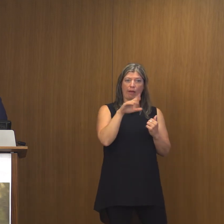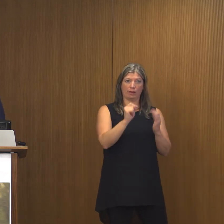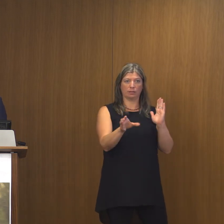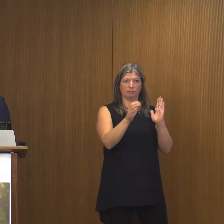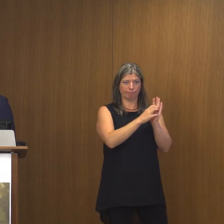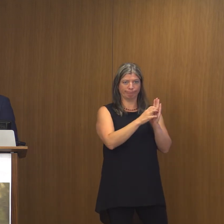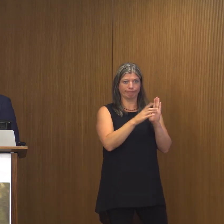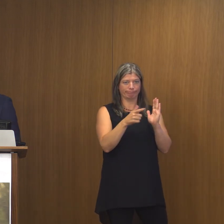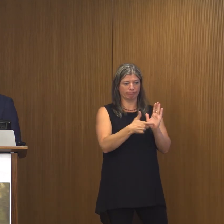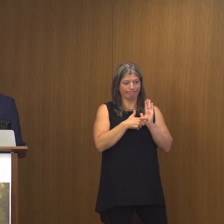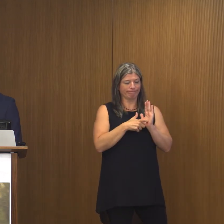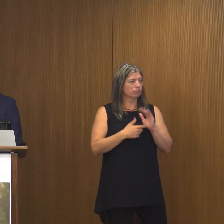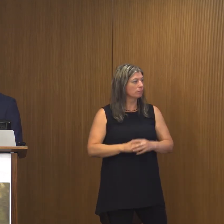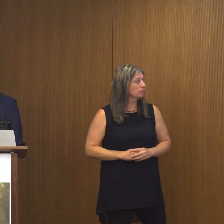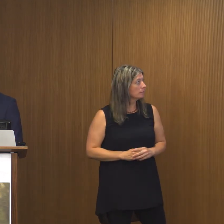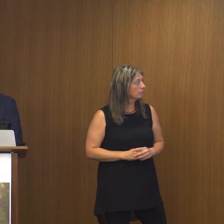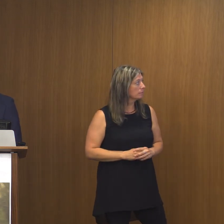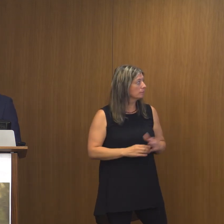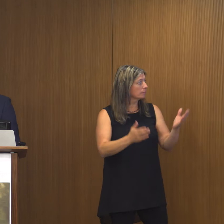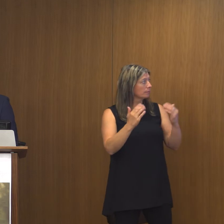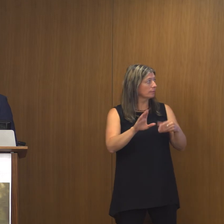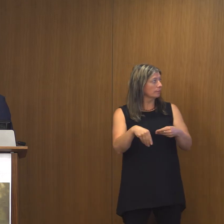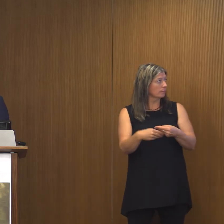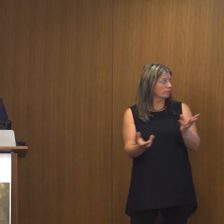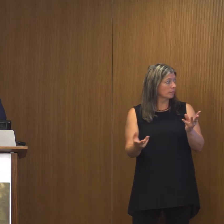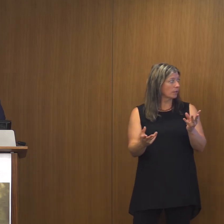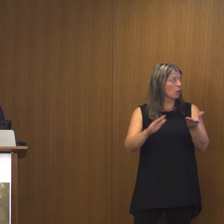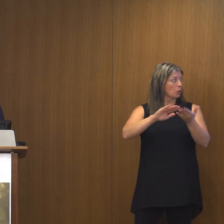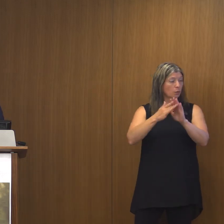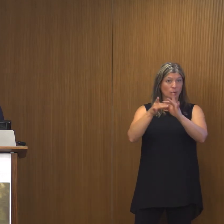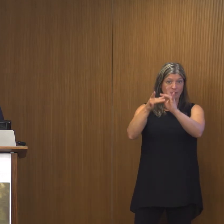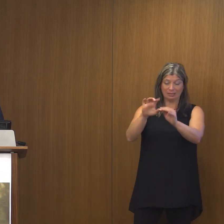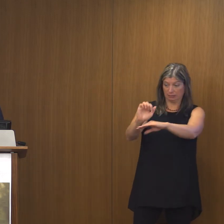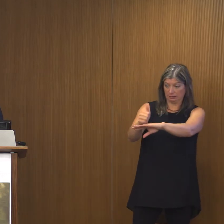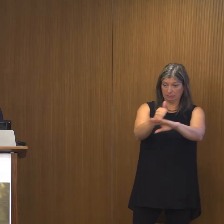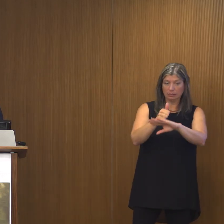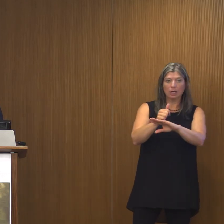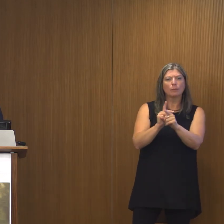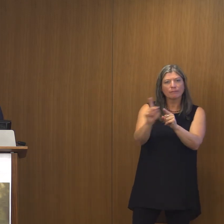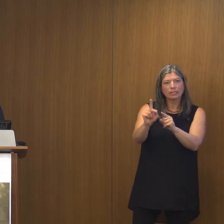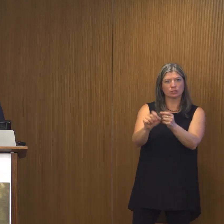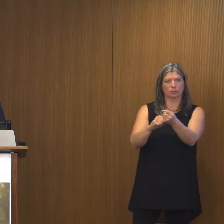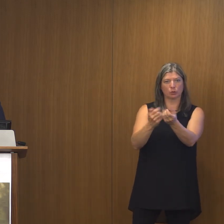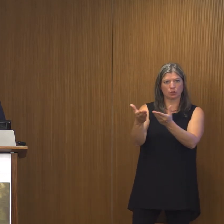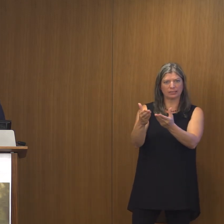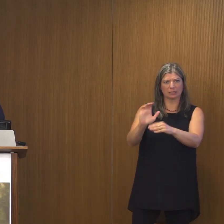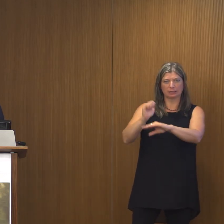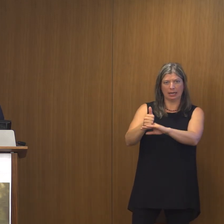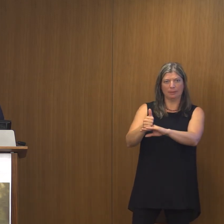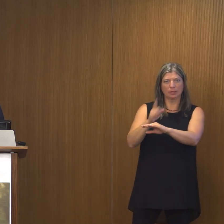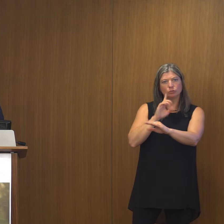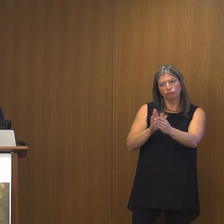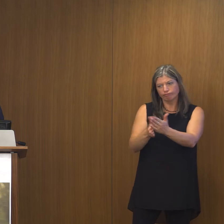and 3 others. So facilitating and supporting community-based professional support services, emphasizing an integrated